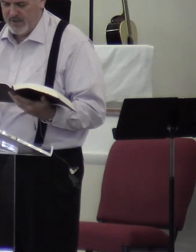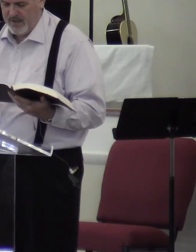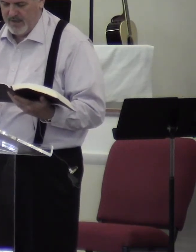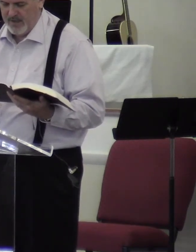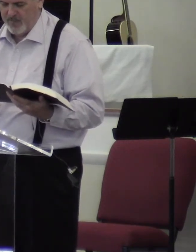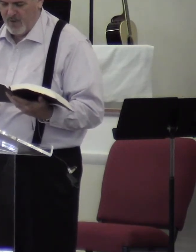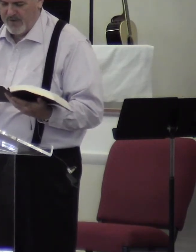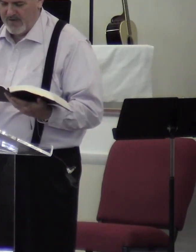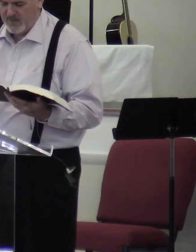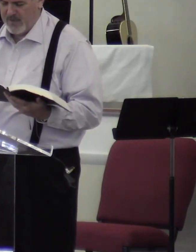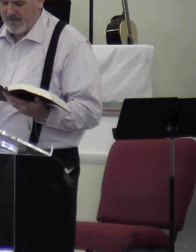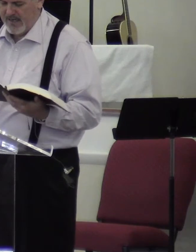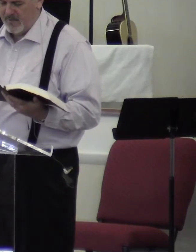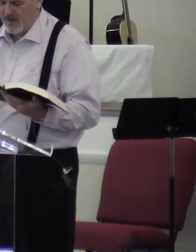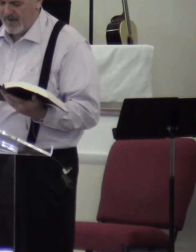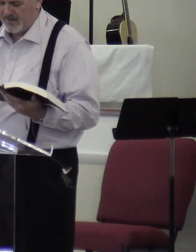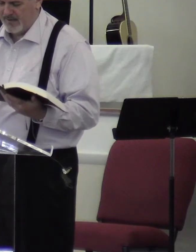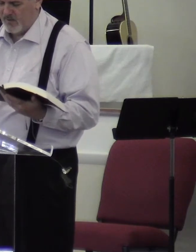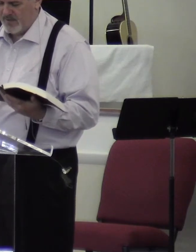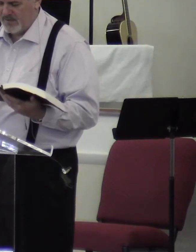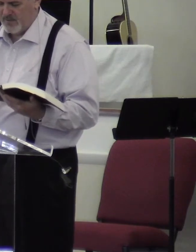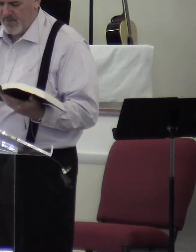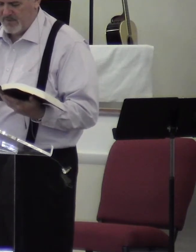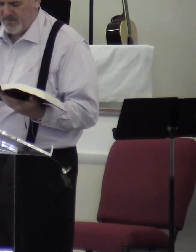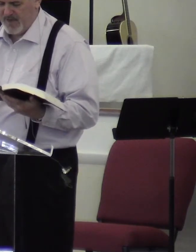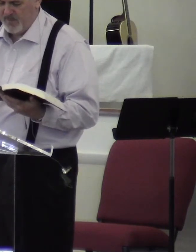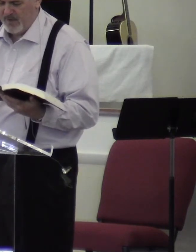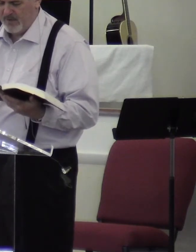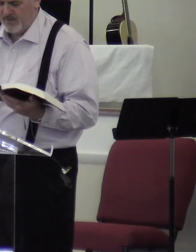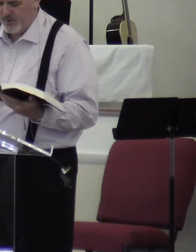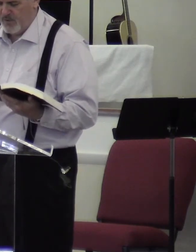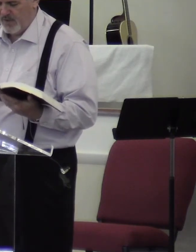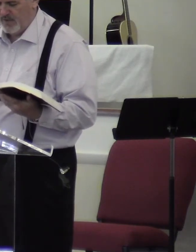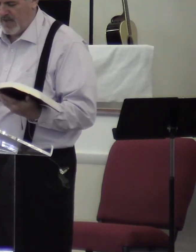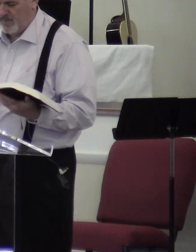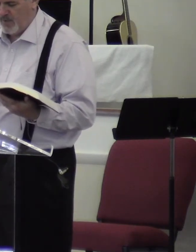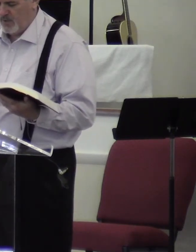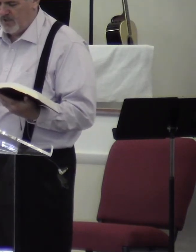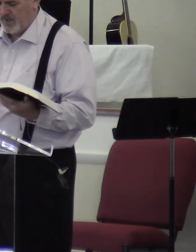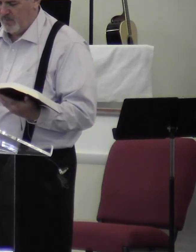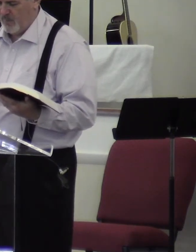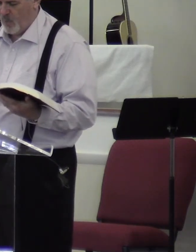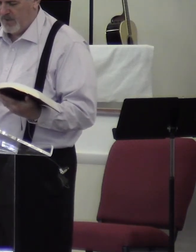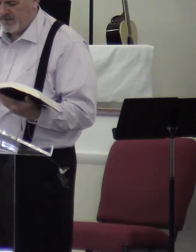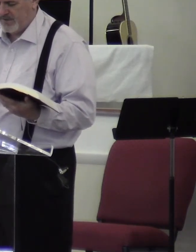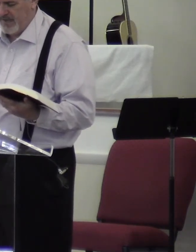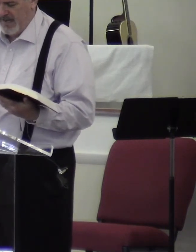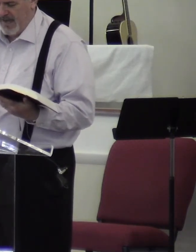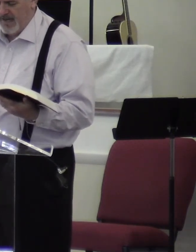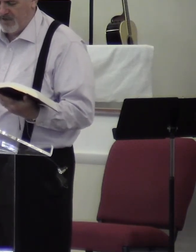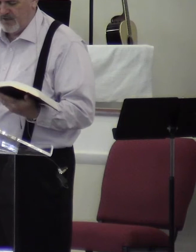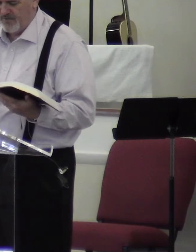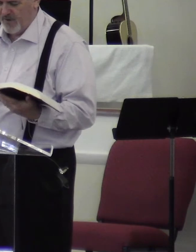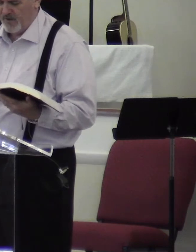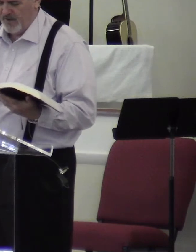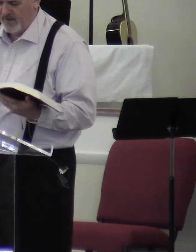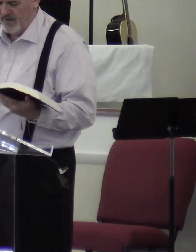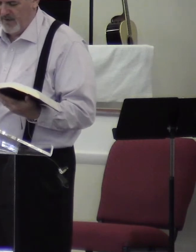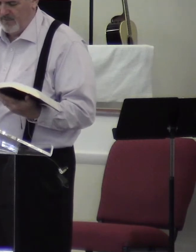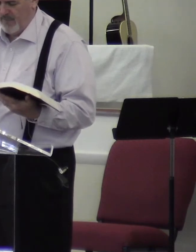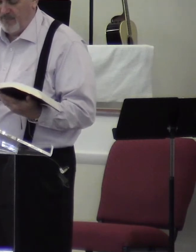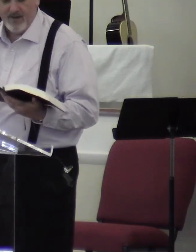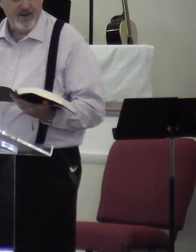language? Parthians, Medes, Edomites, and residents of Mesopotamia, and Judah, and Cappadocia, Portus, Asia,